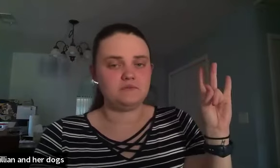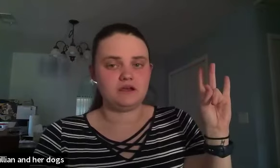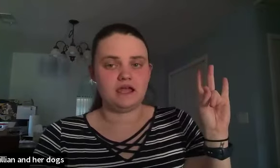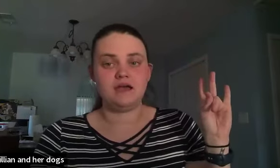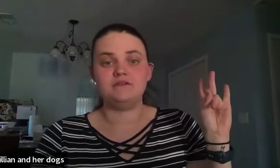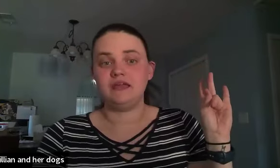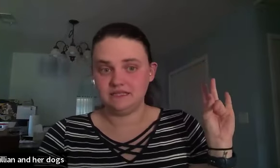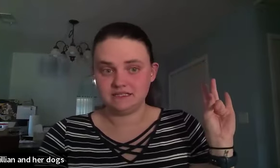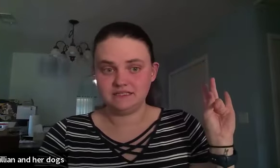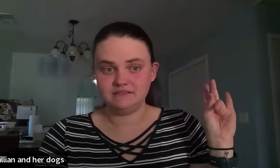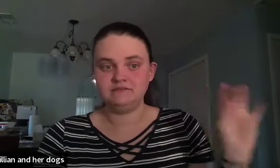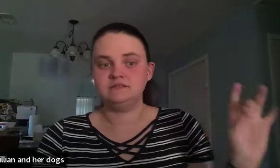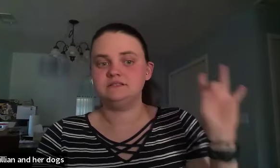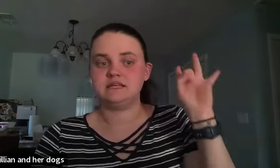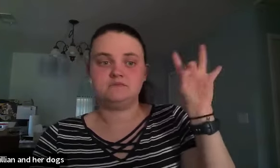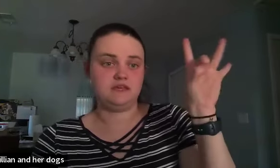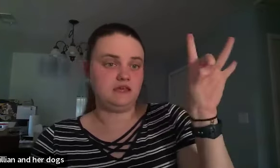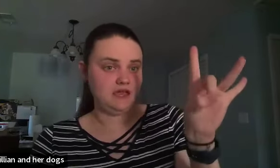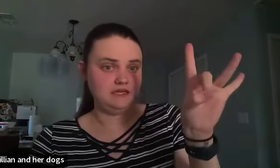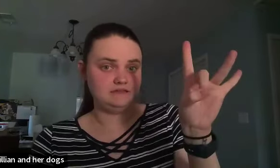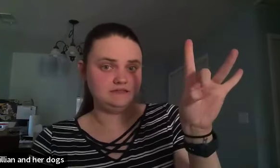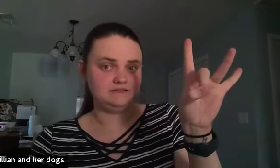Then we're going to have 18. Same thing. 8.